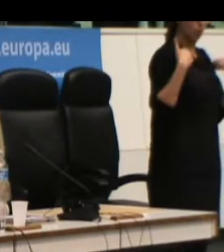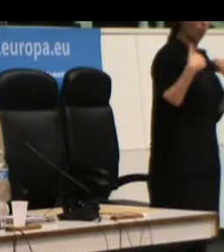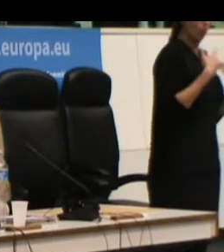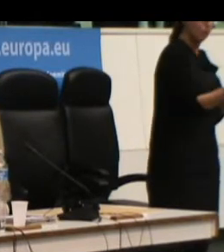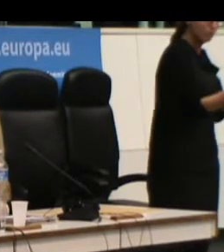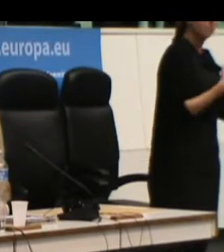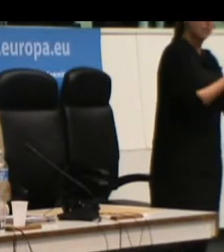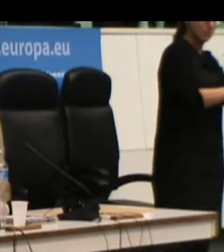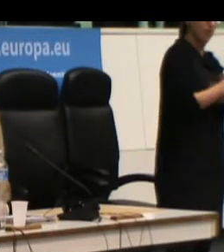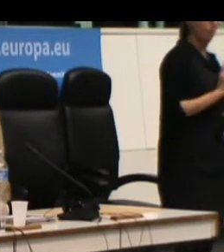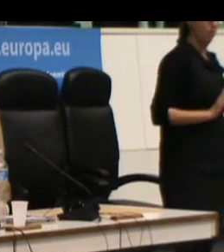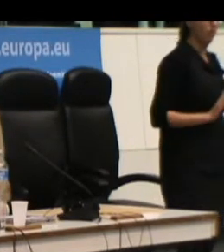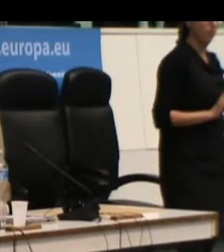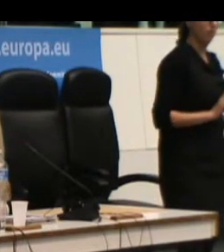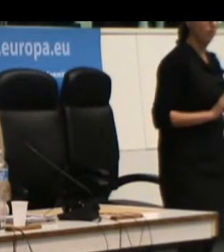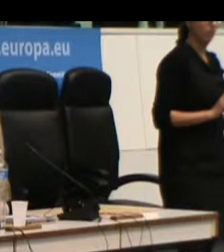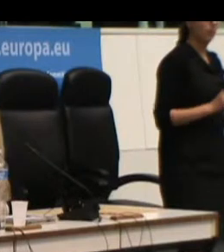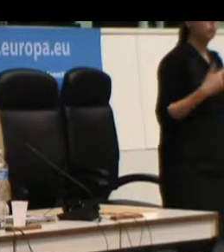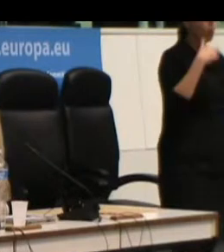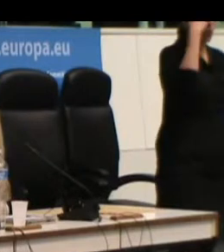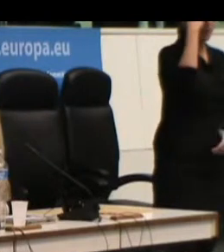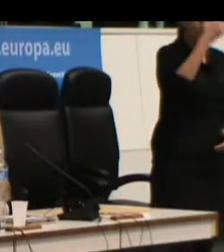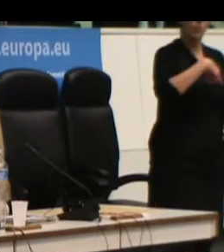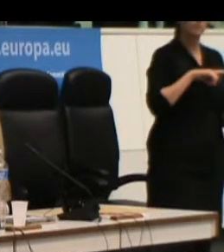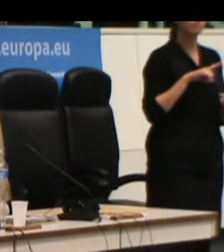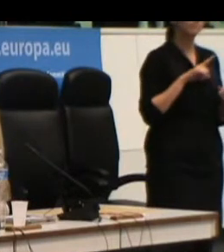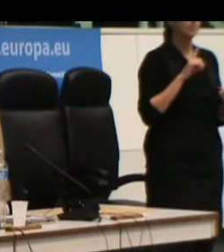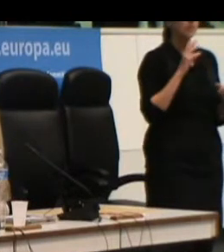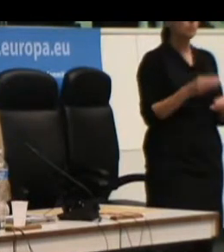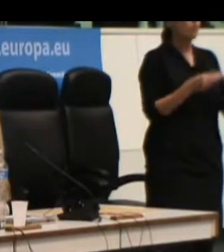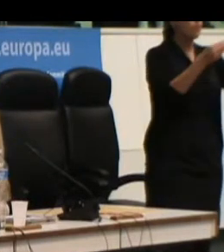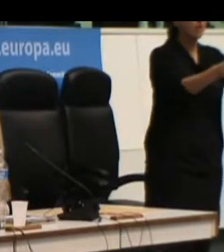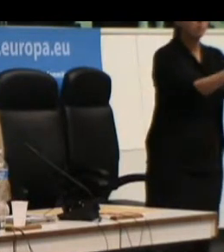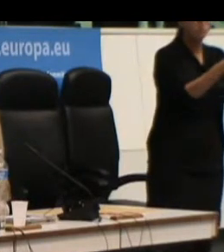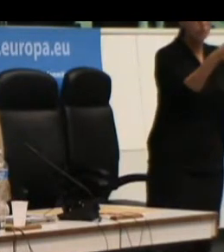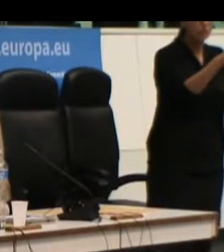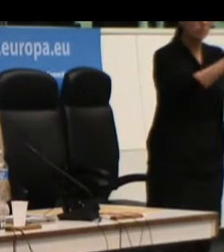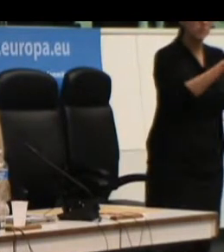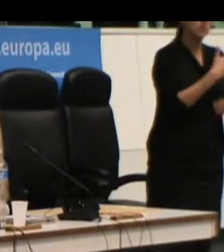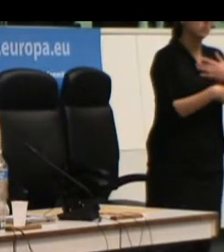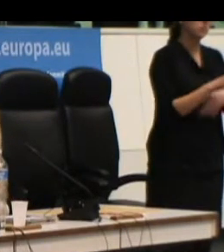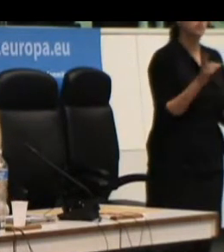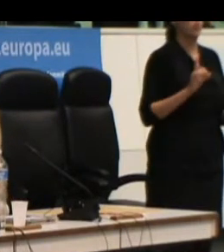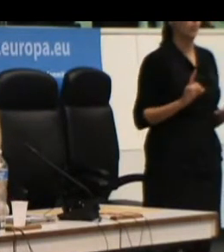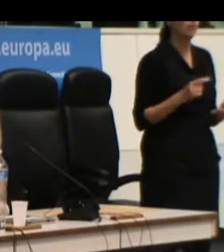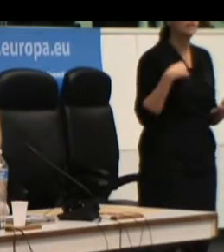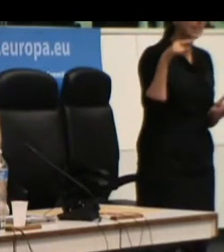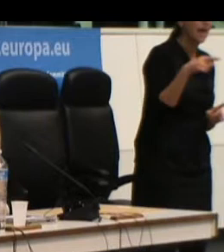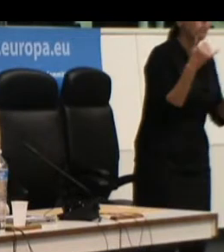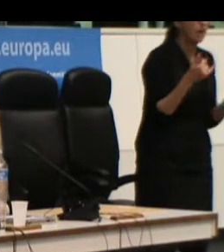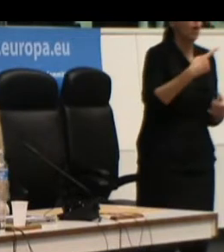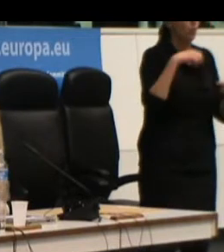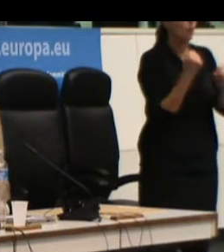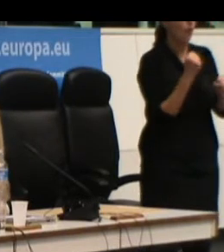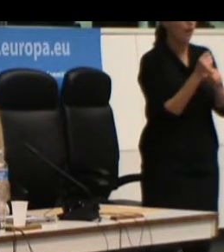very conscious that we don't always provide the right facilities for people who have disability. And that's something we're working on